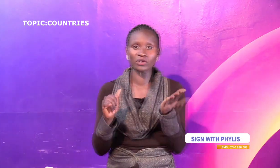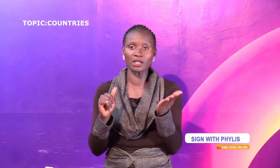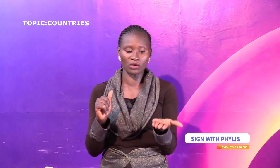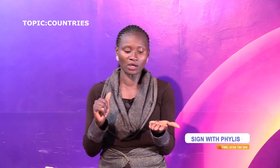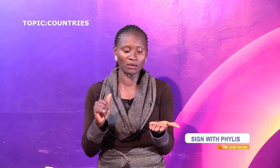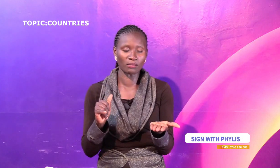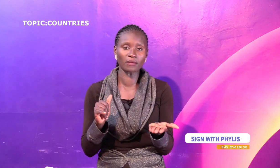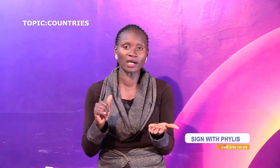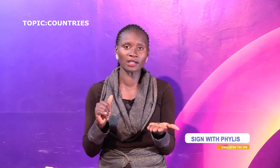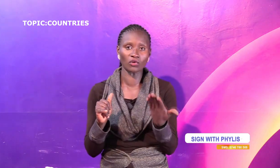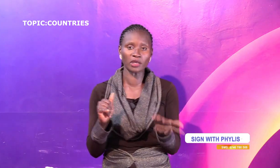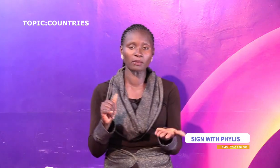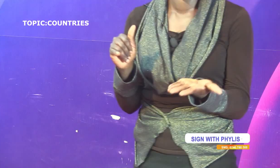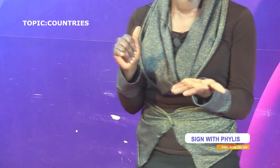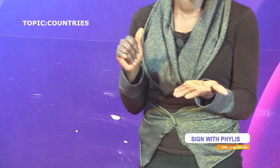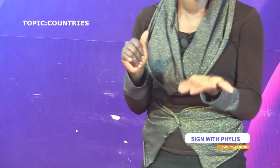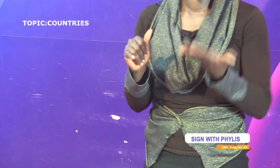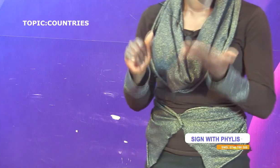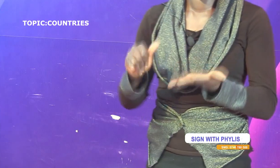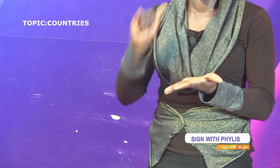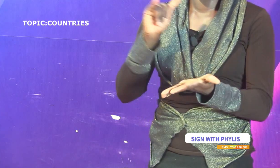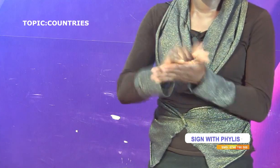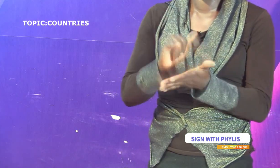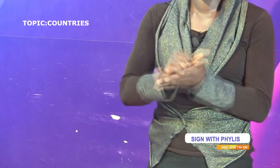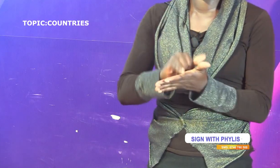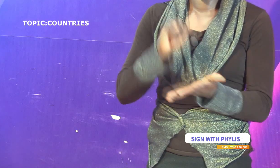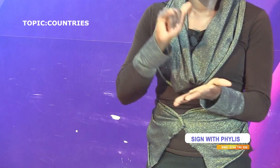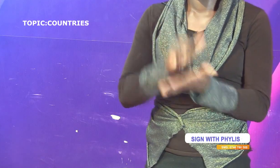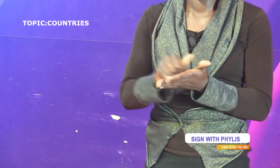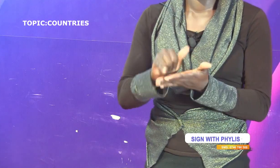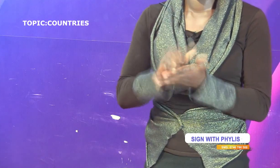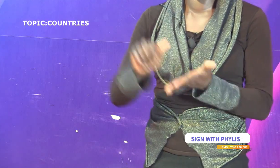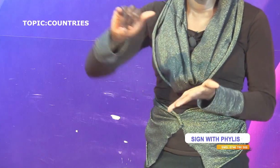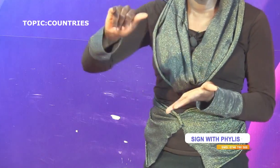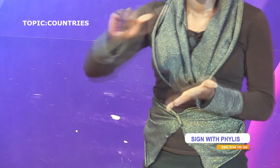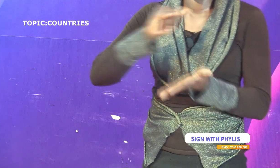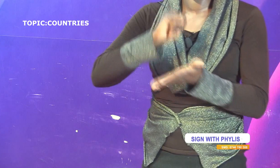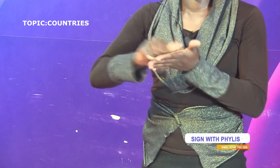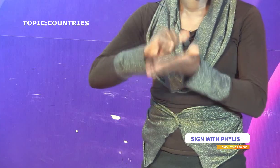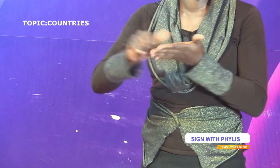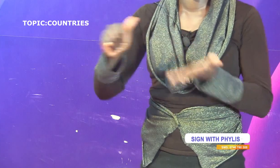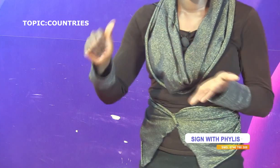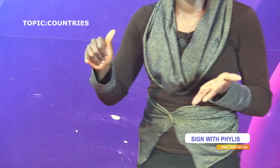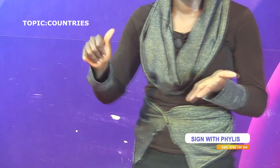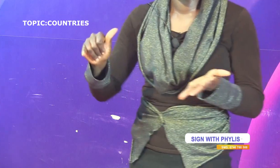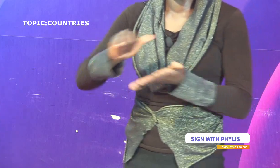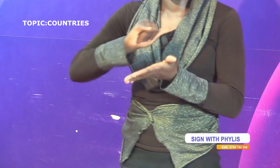the palm hand, open palm hand, and then you just tap it, New York, like this, New York, New